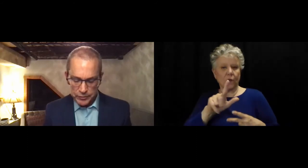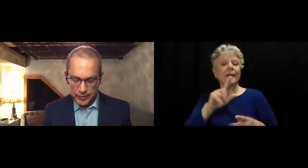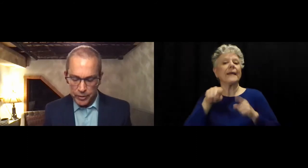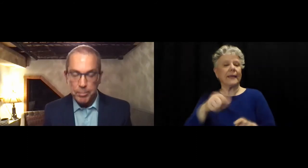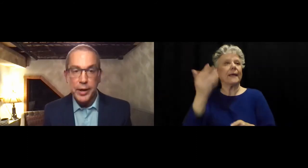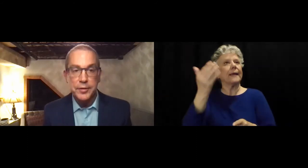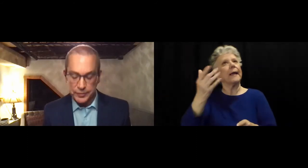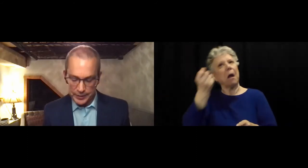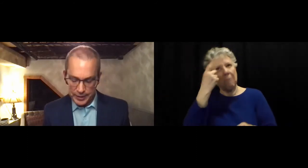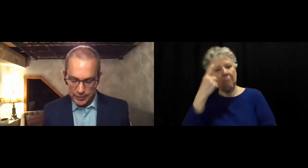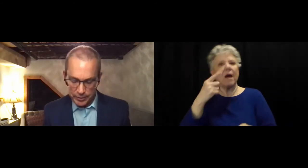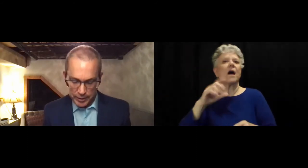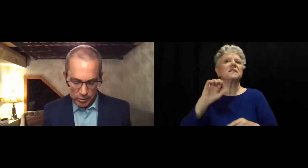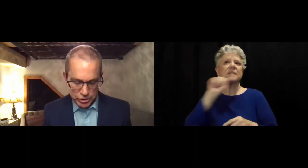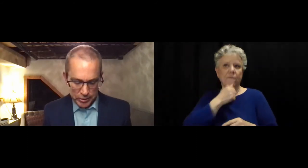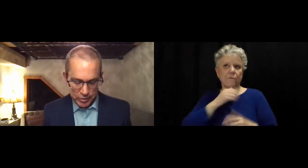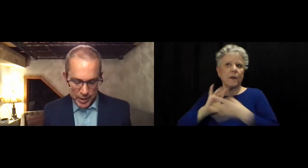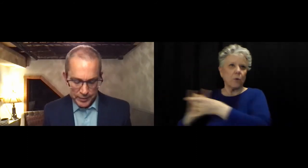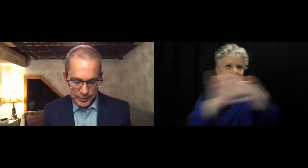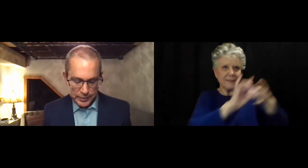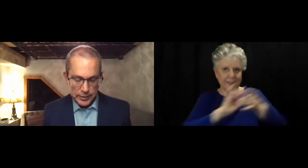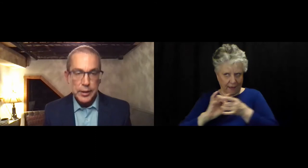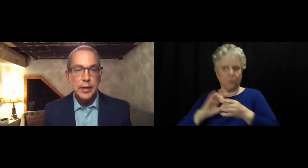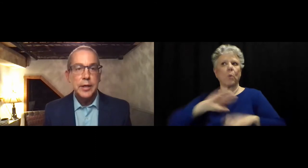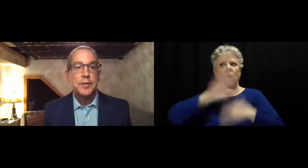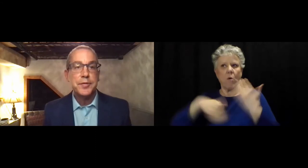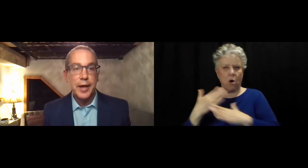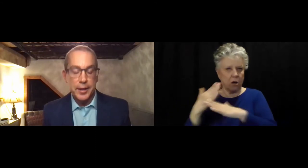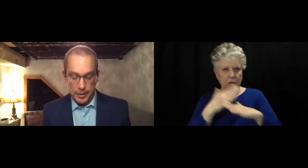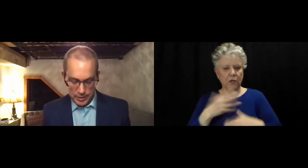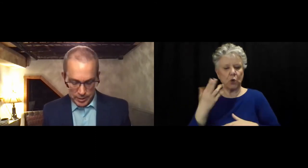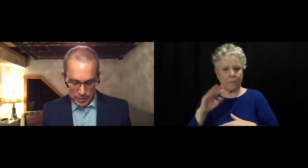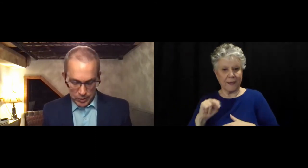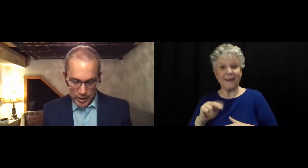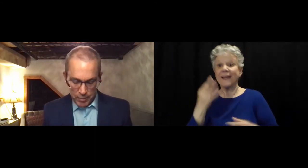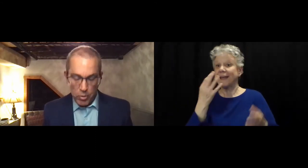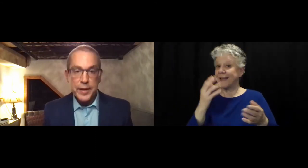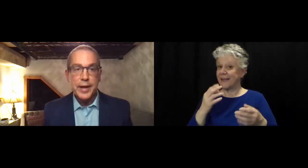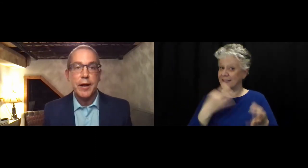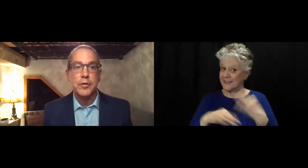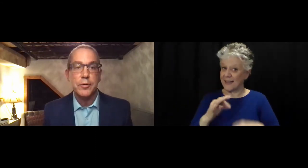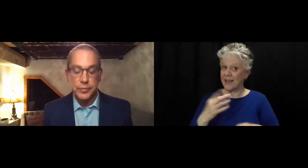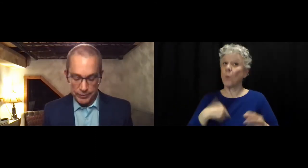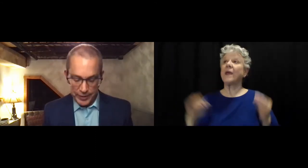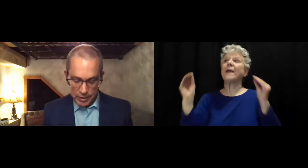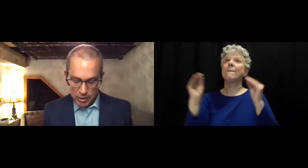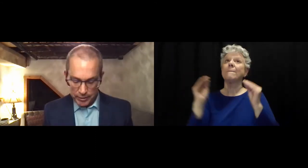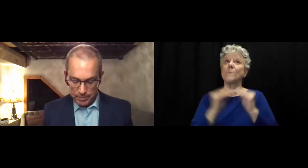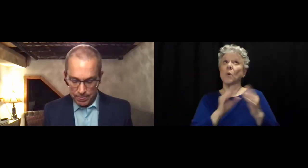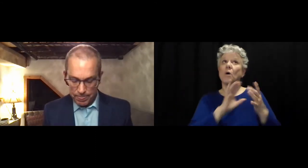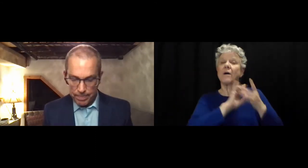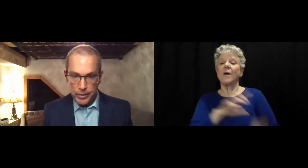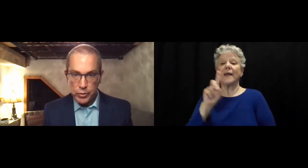that our suffering binds us together in our shared humanity. Instead, we are more the inheritors of